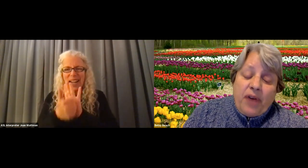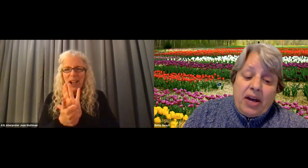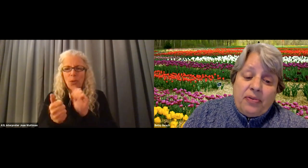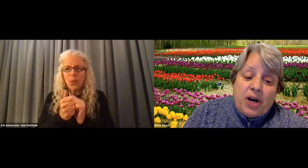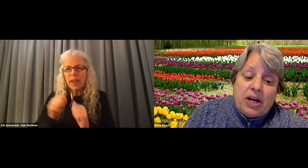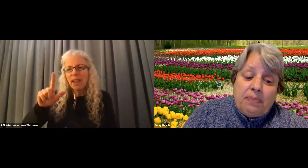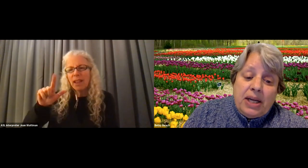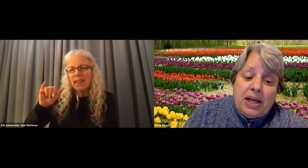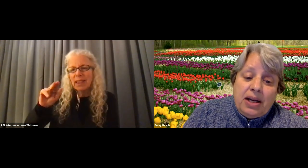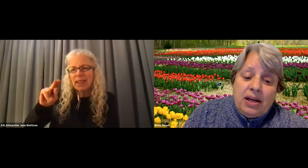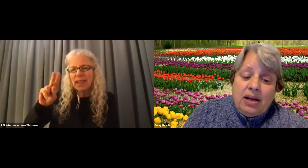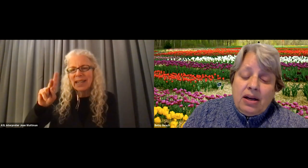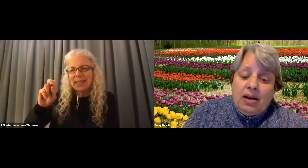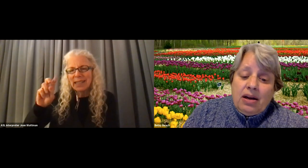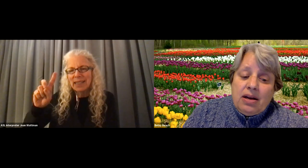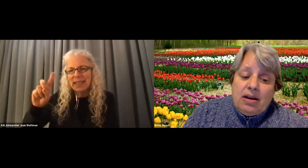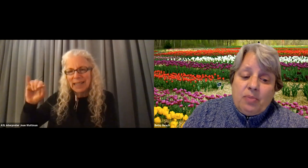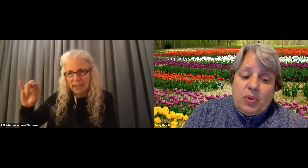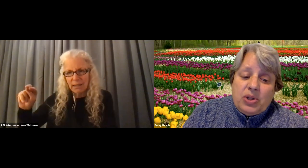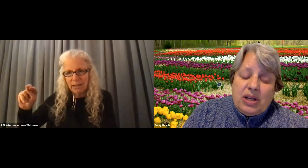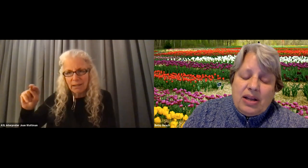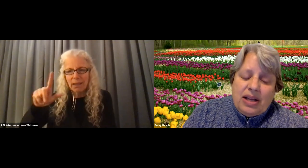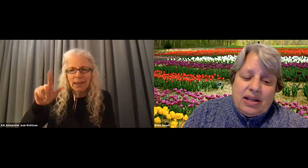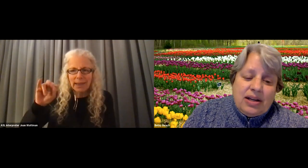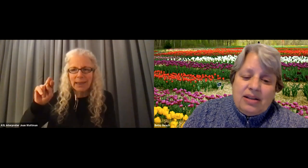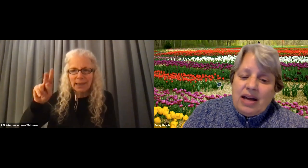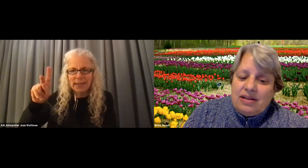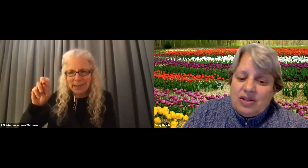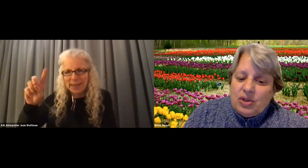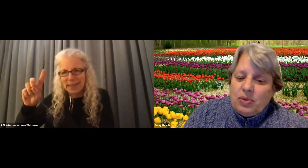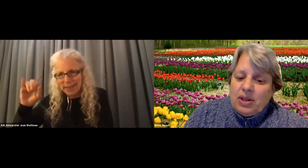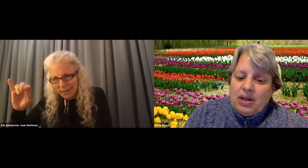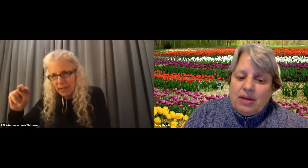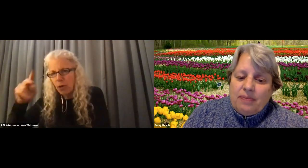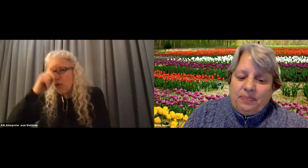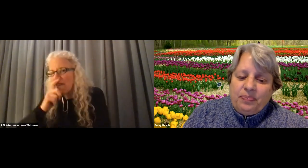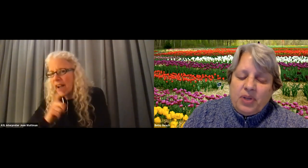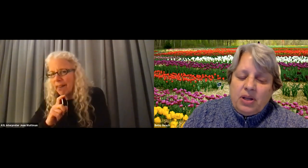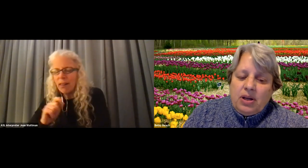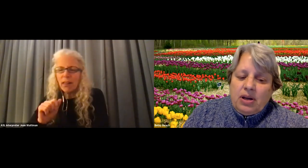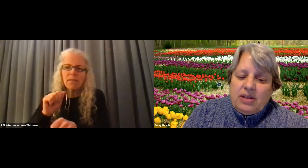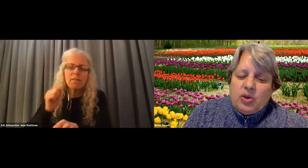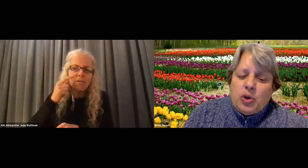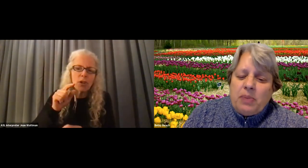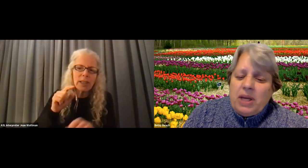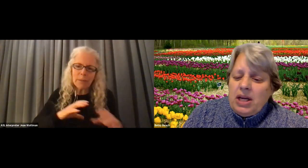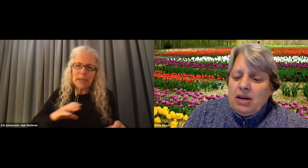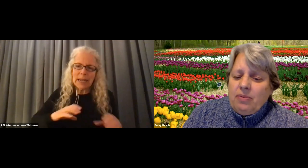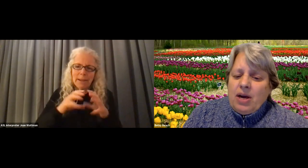profile for our committee, which LinkedIn has to do with its social media